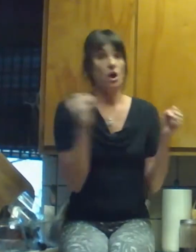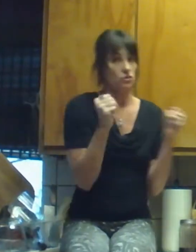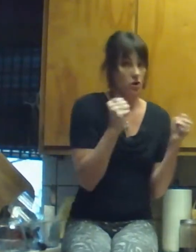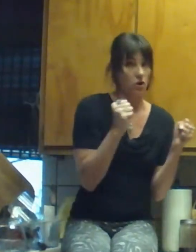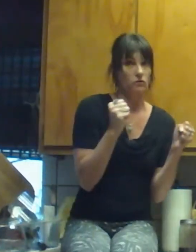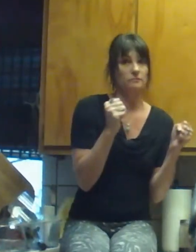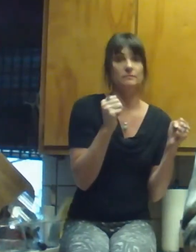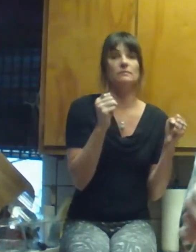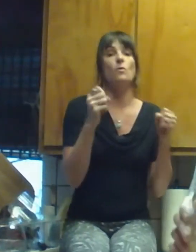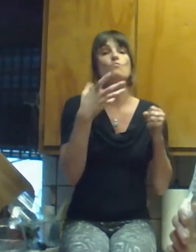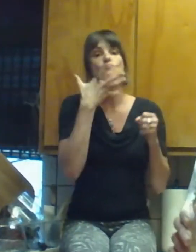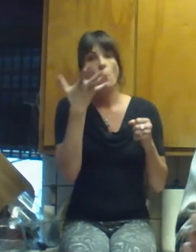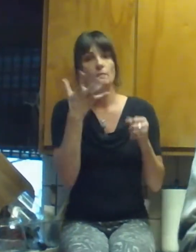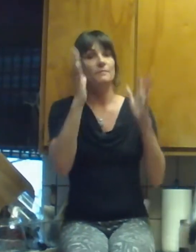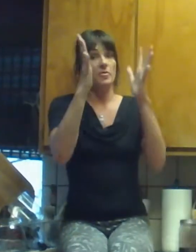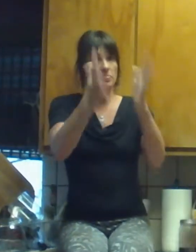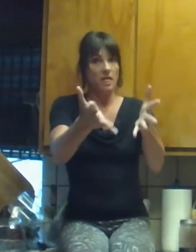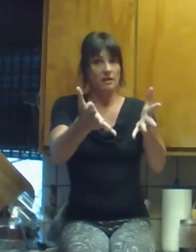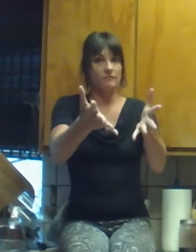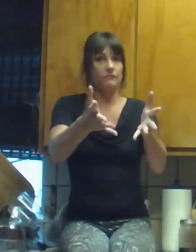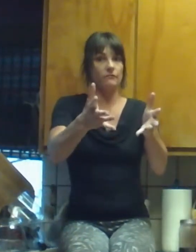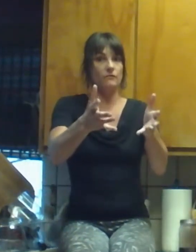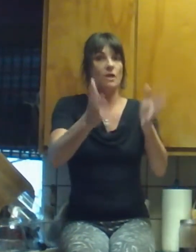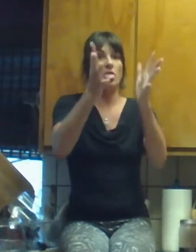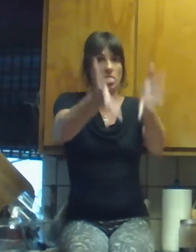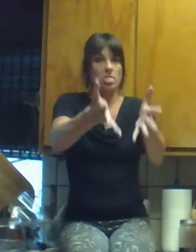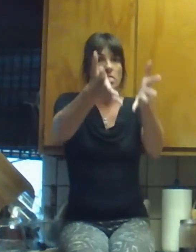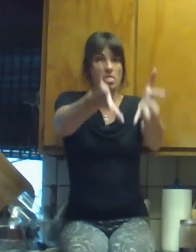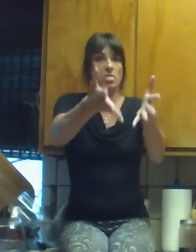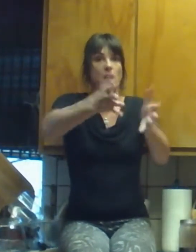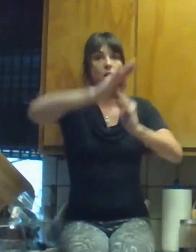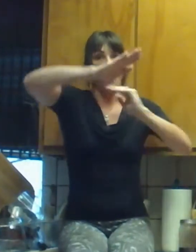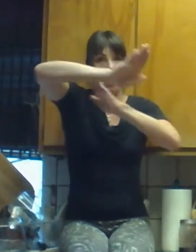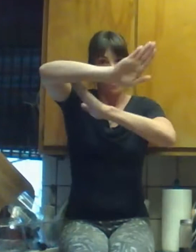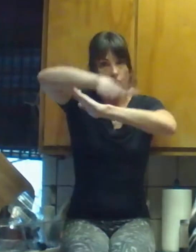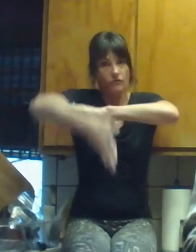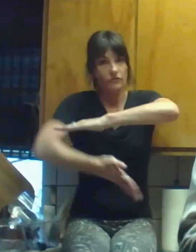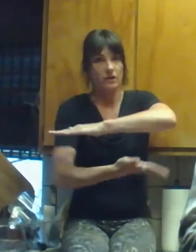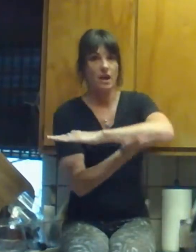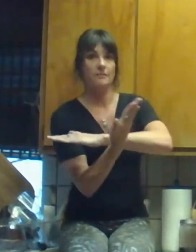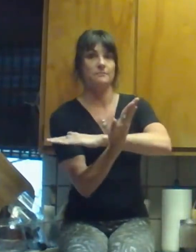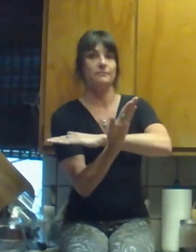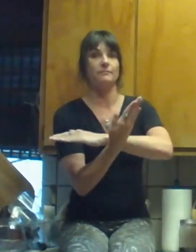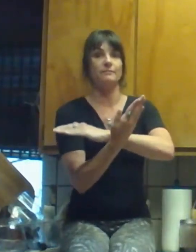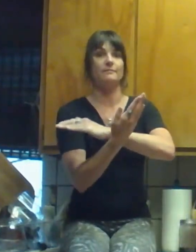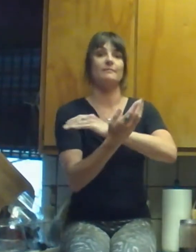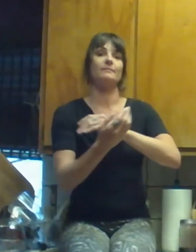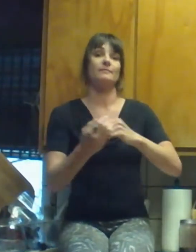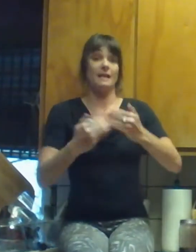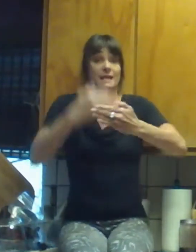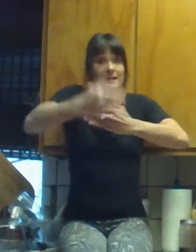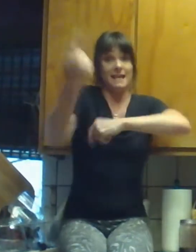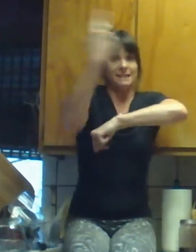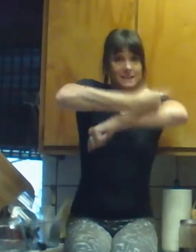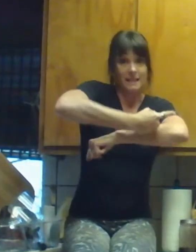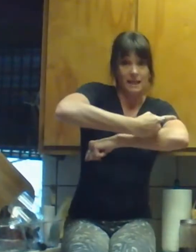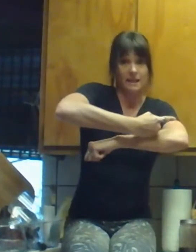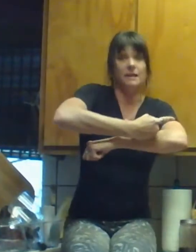overnight. The next day, you do what I'm doing now with my regular starter.